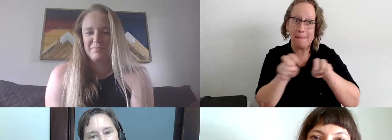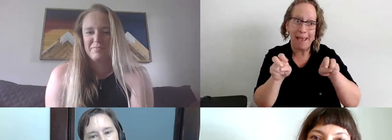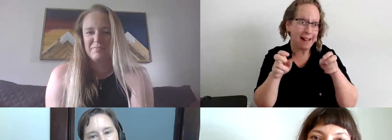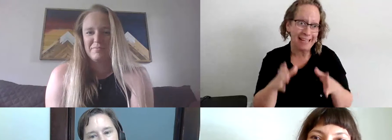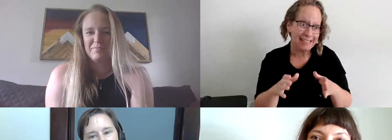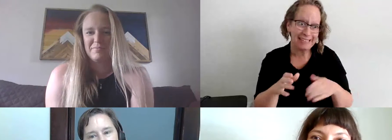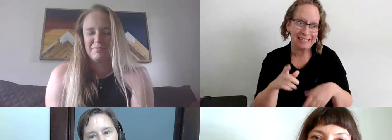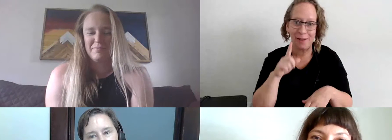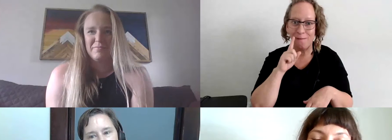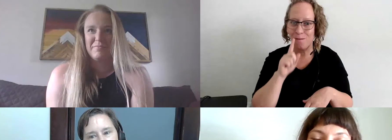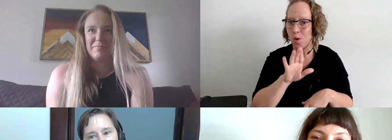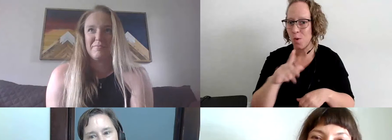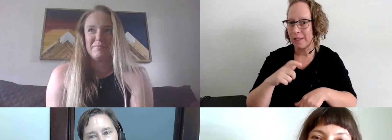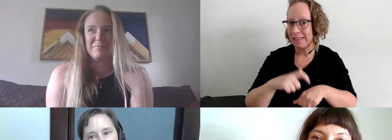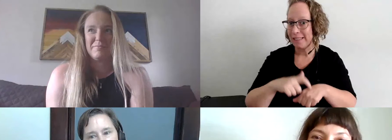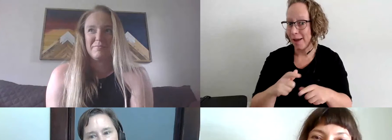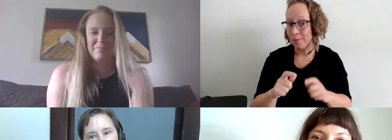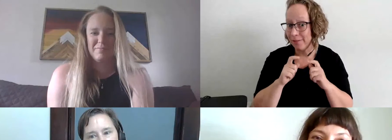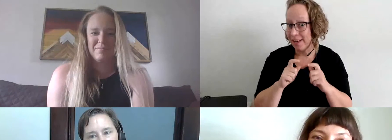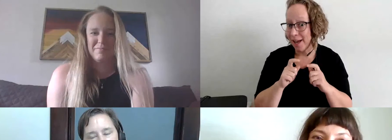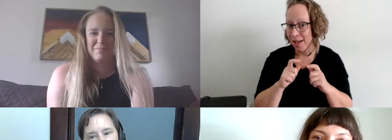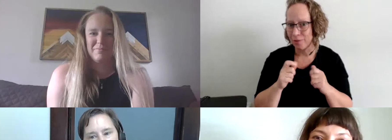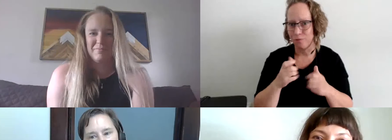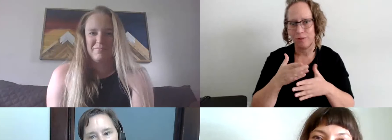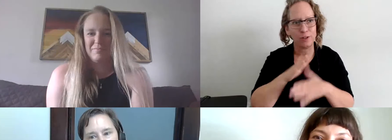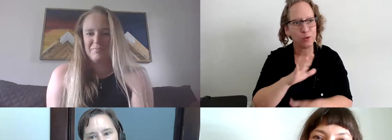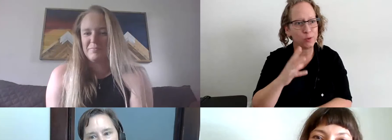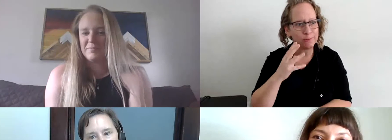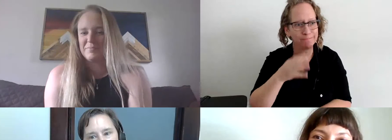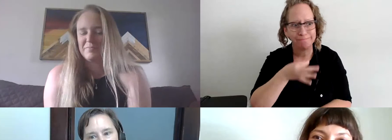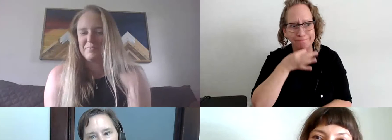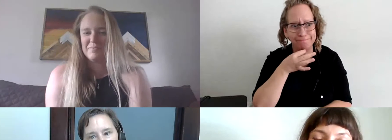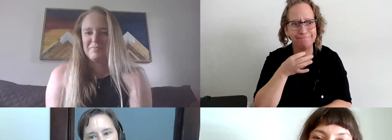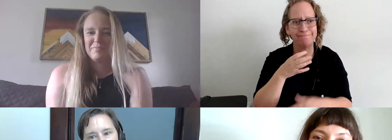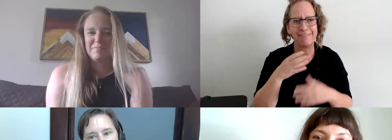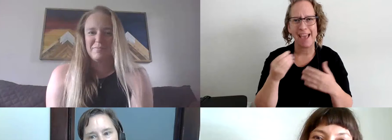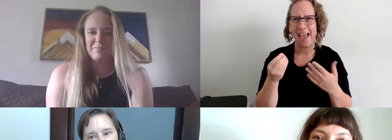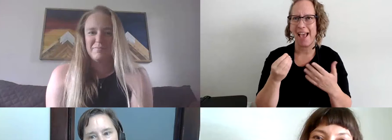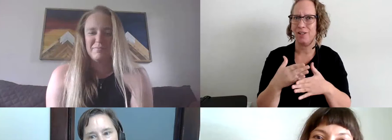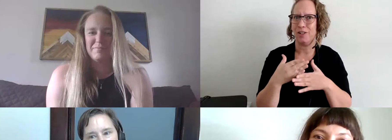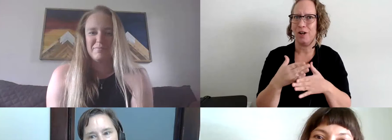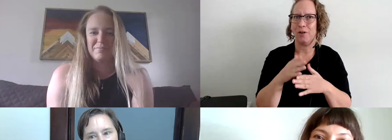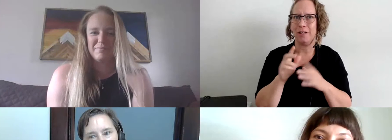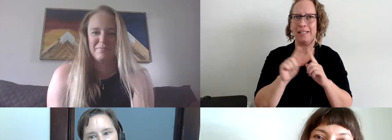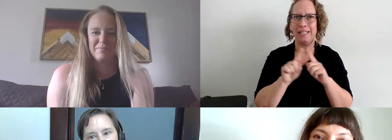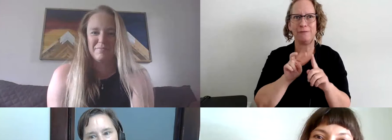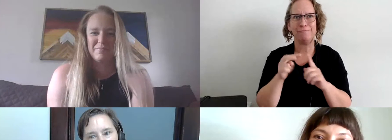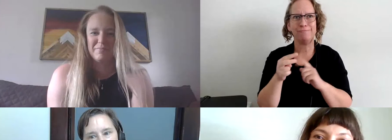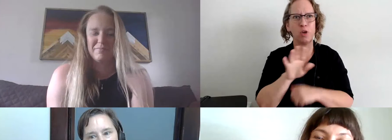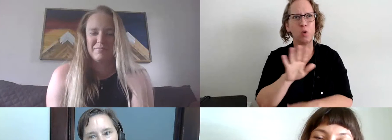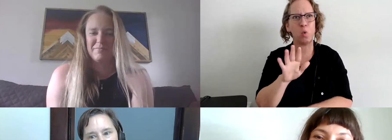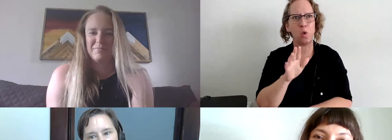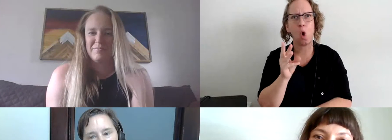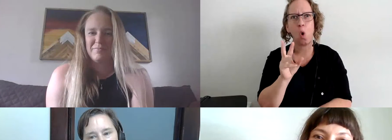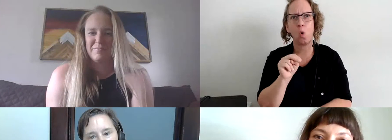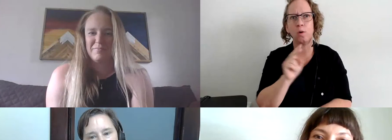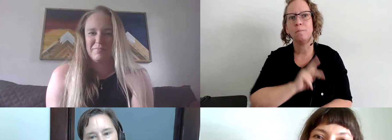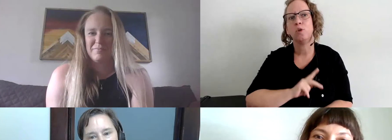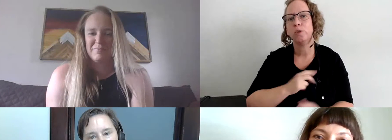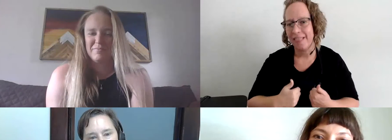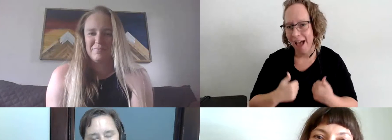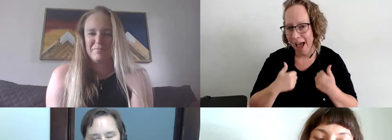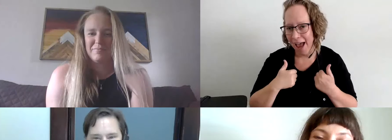for the time that they've given us and then sharing their expertise, and also in sharing aspects of their own personal life and